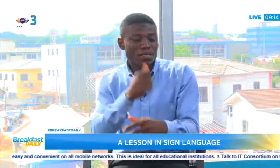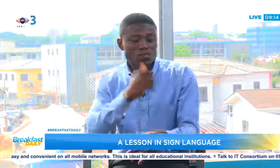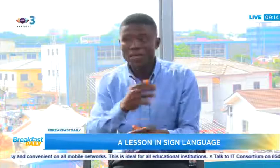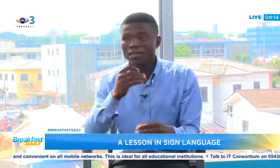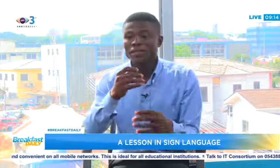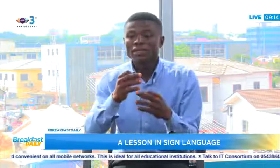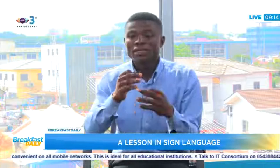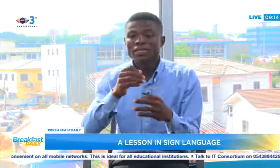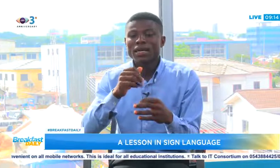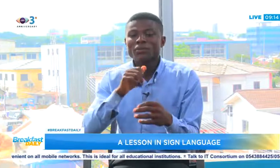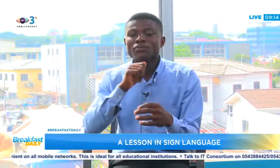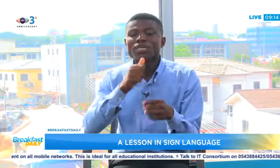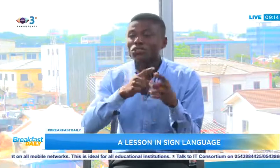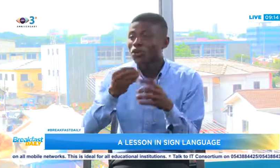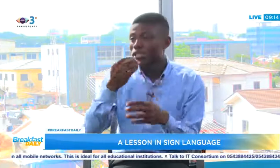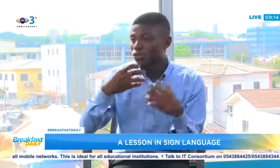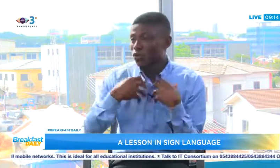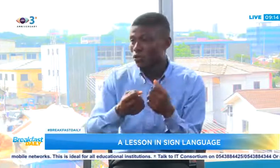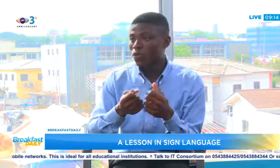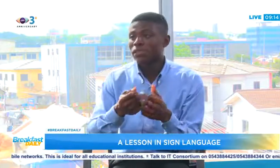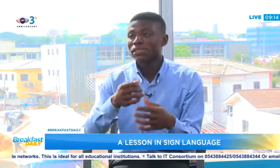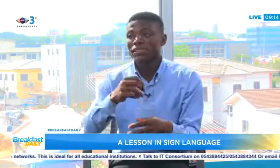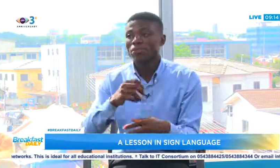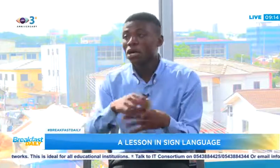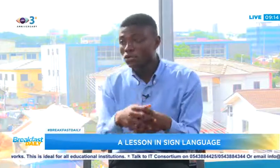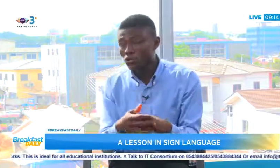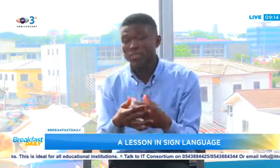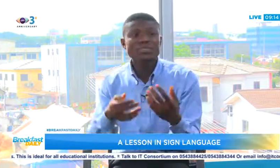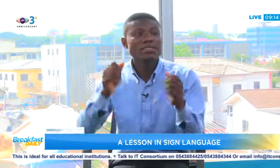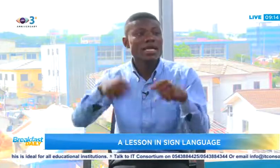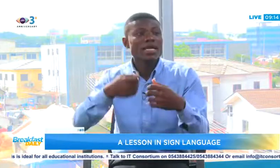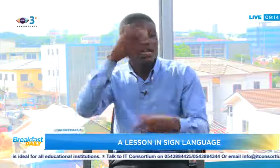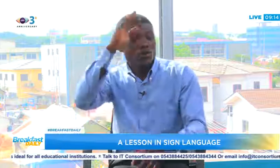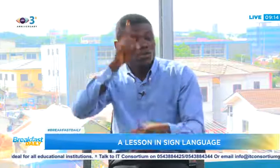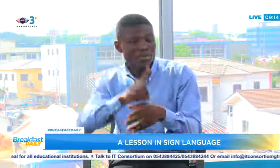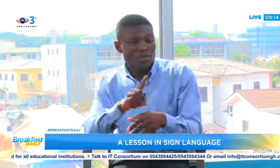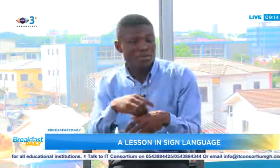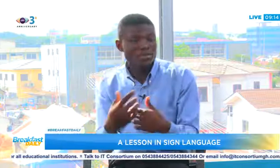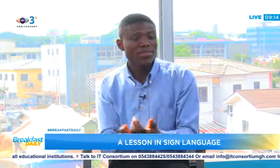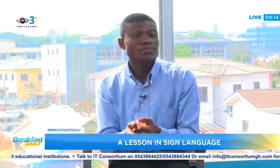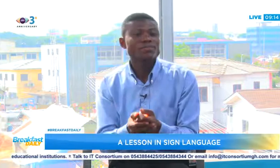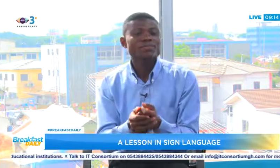woman does not eat well, which is malnutrition, can cause disability.